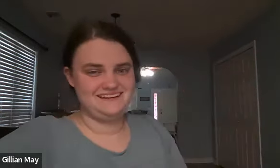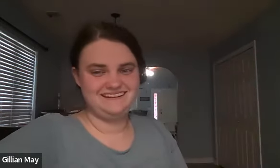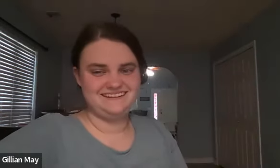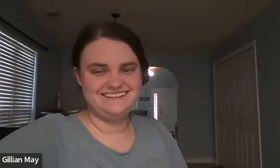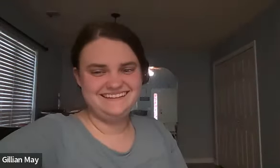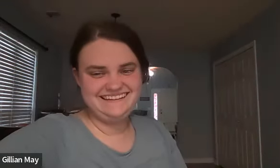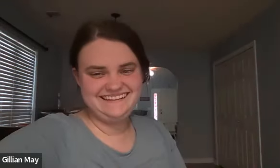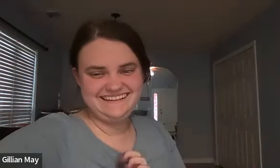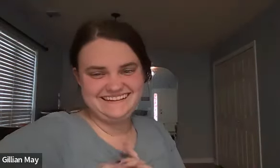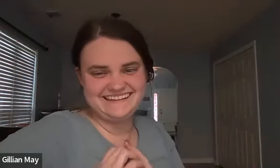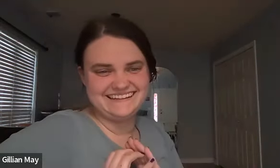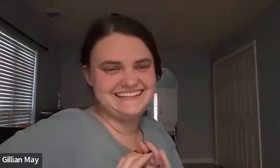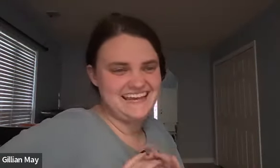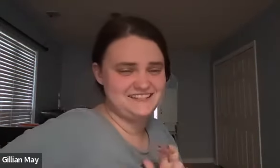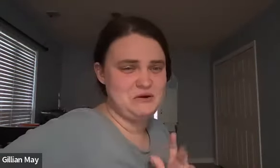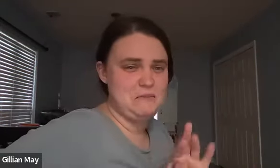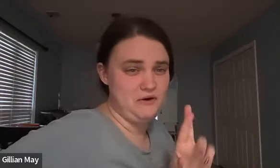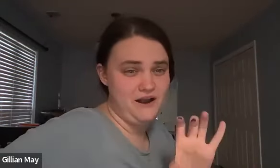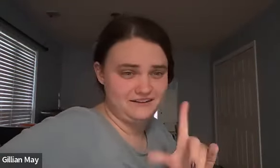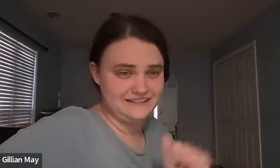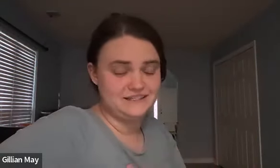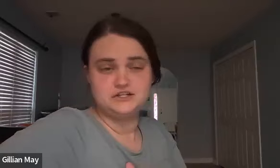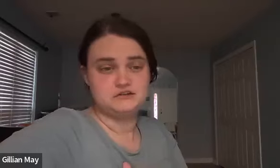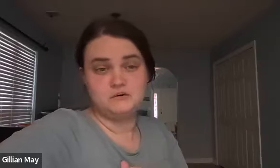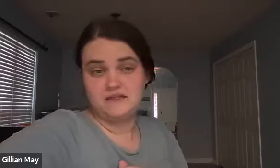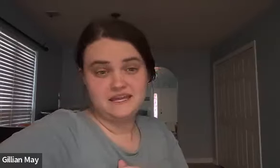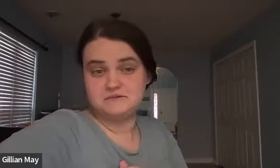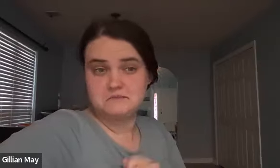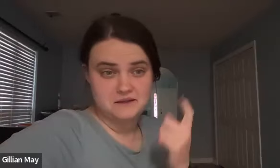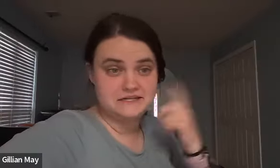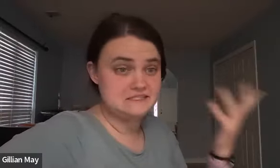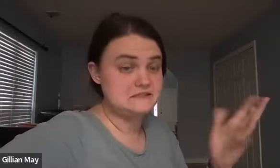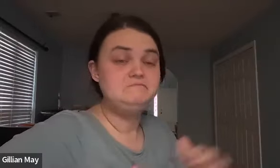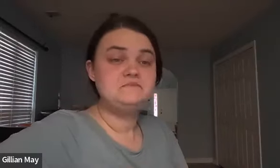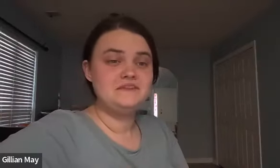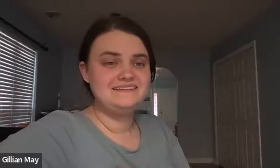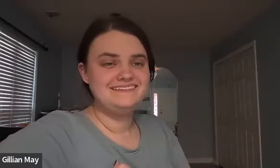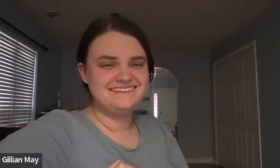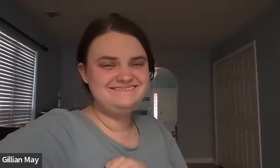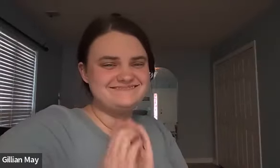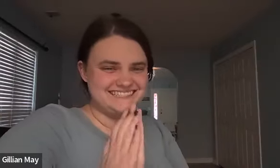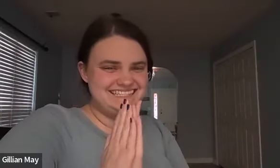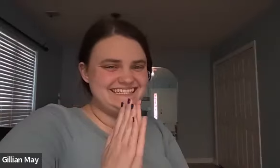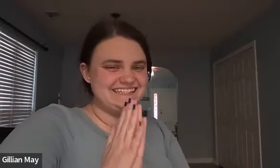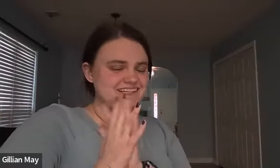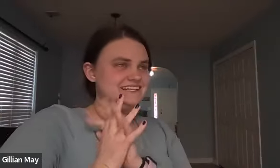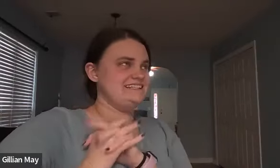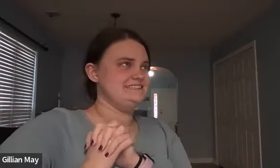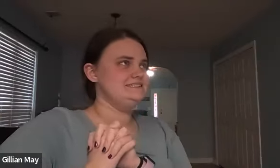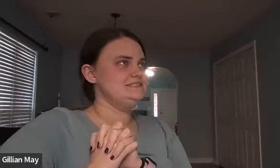Okay, good. Yeah, so our broccoli. Don't know why that came to my mind, but it did. All right. Okay, let's